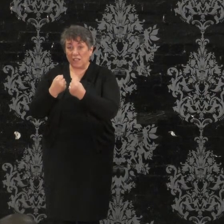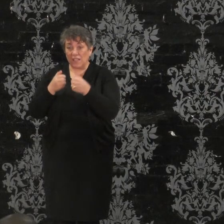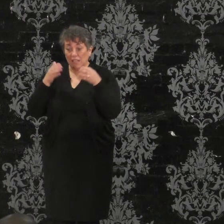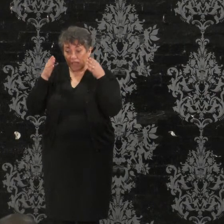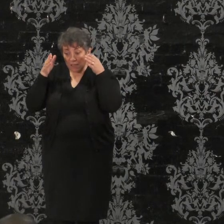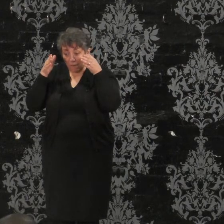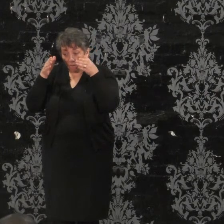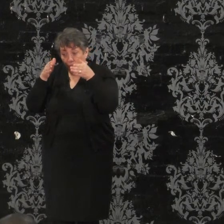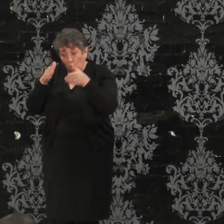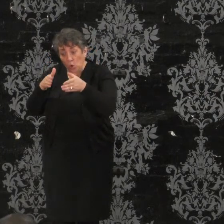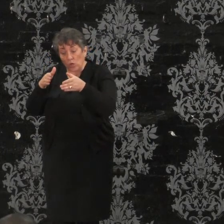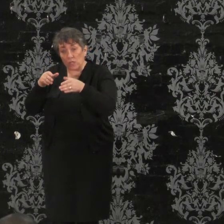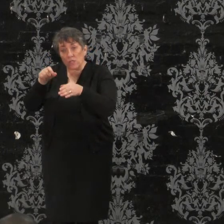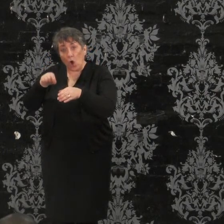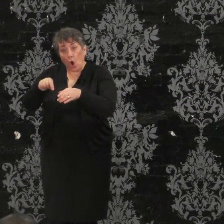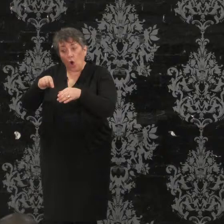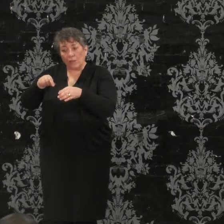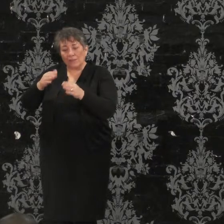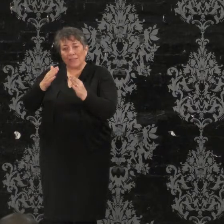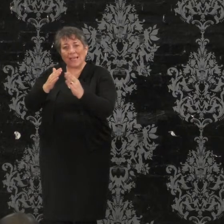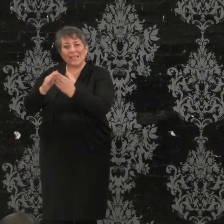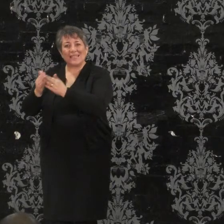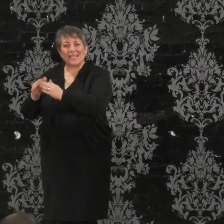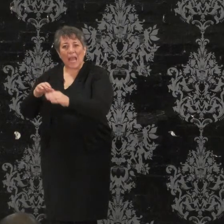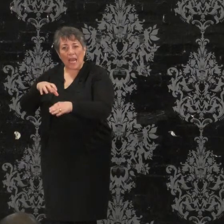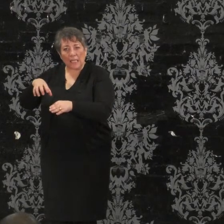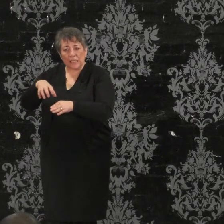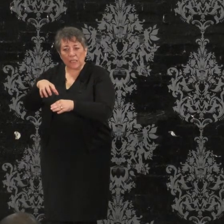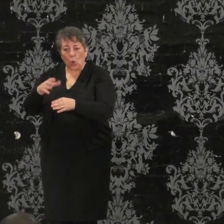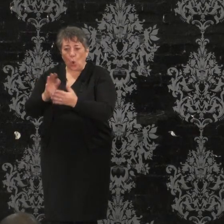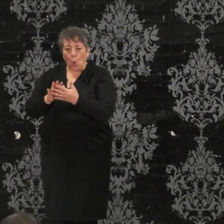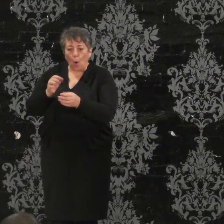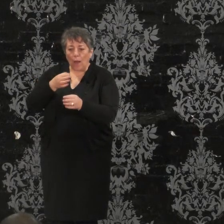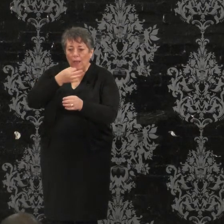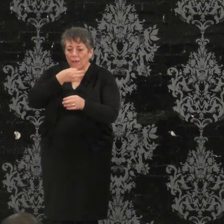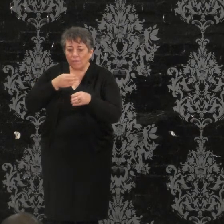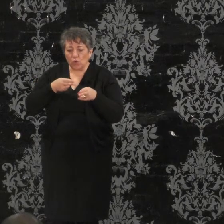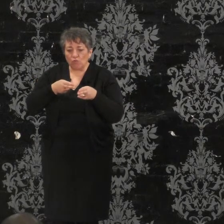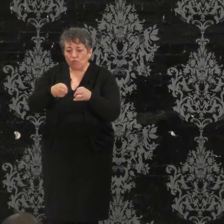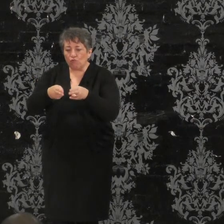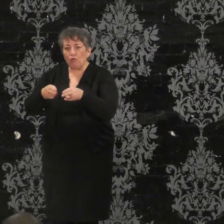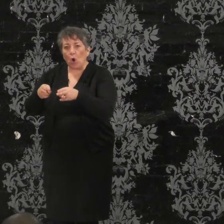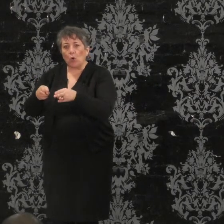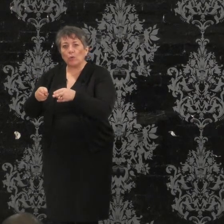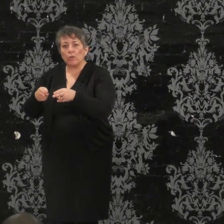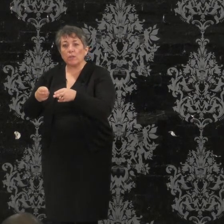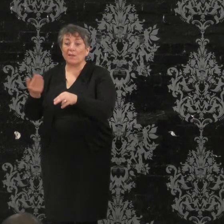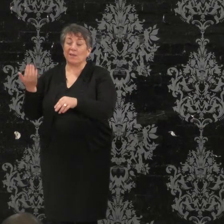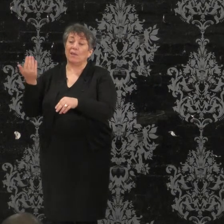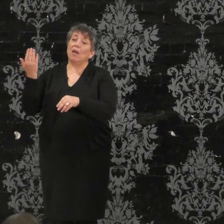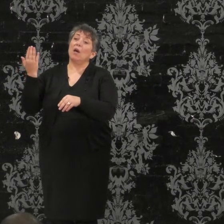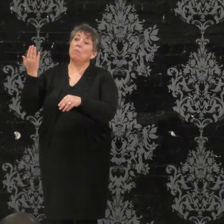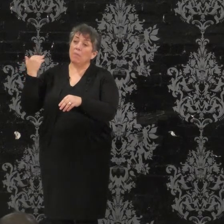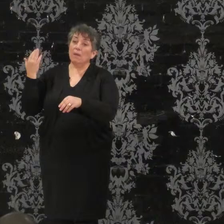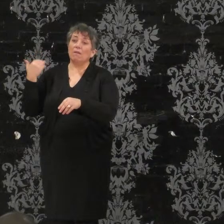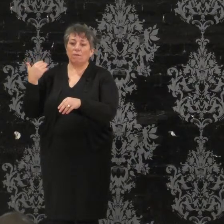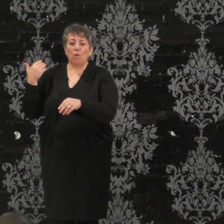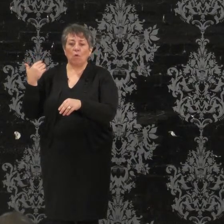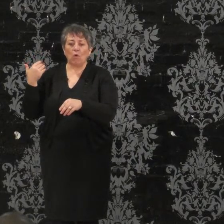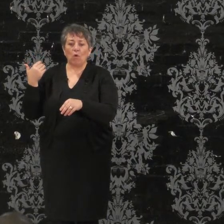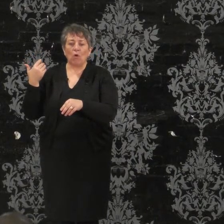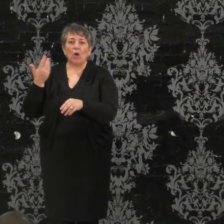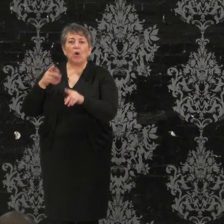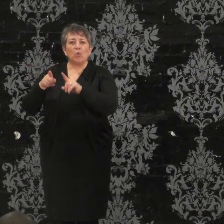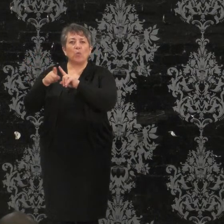roads. The old approach of focusing programmes top down on entire boroughs or large parts of London does